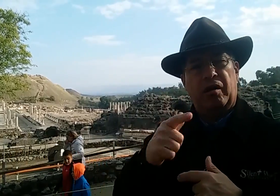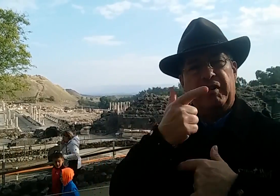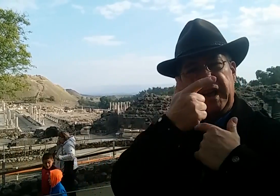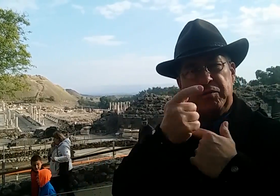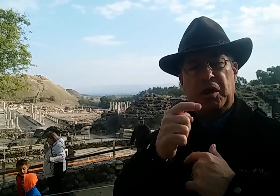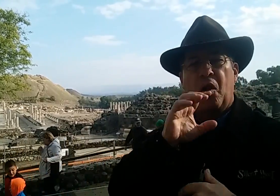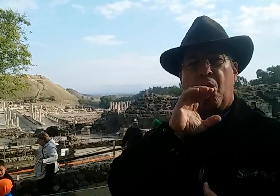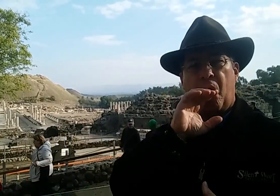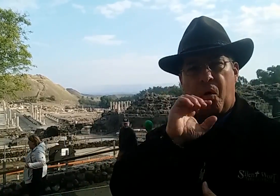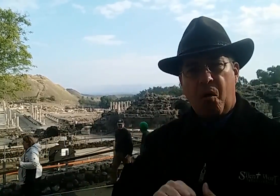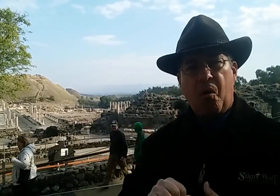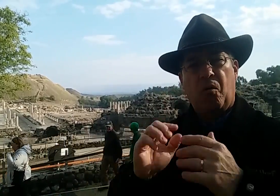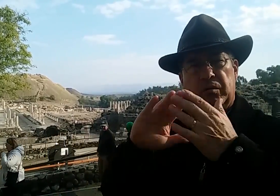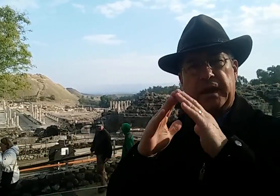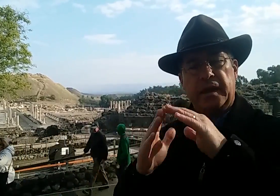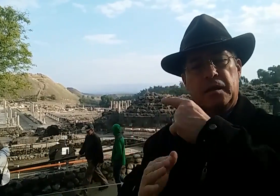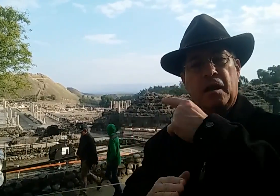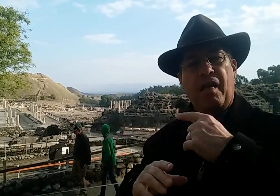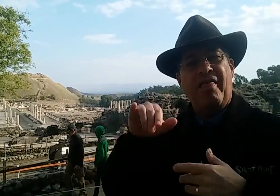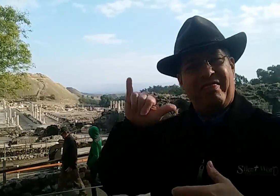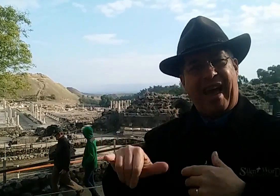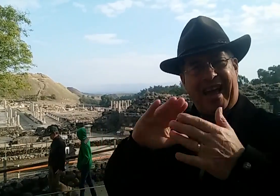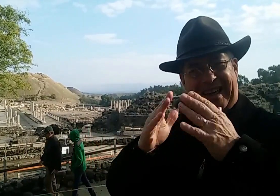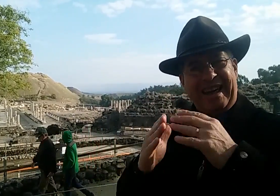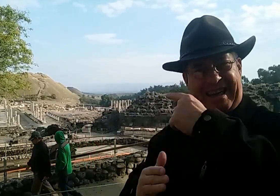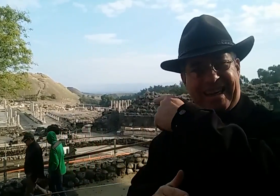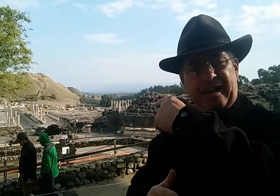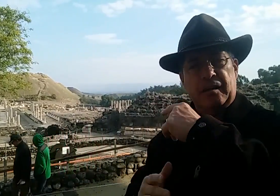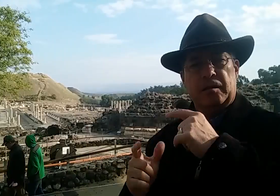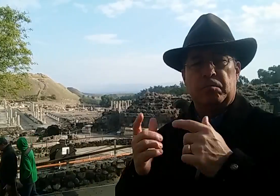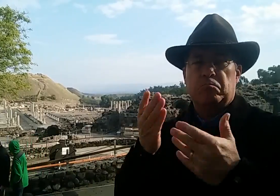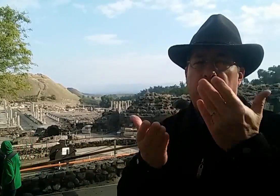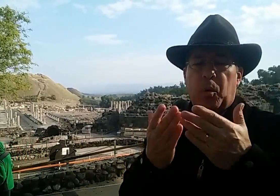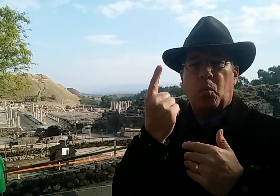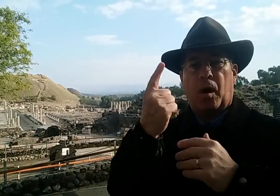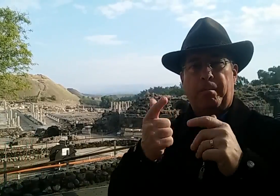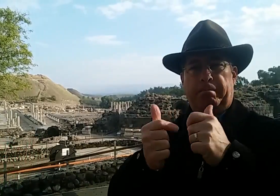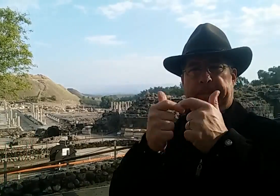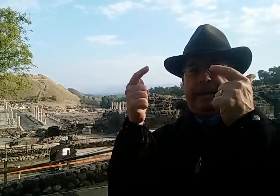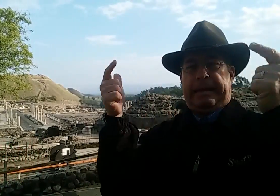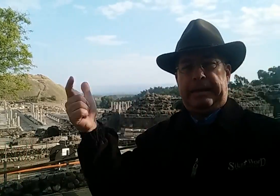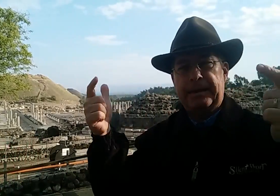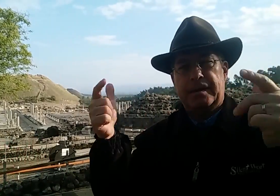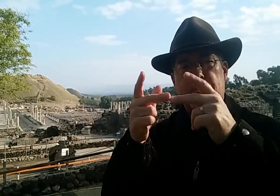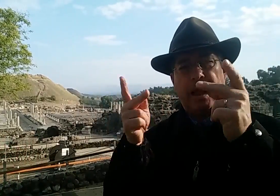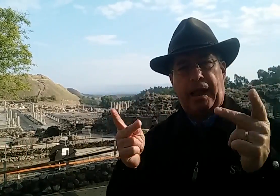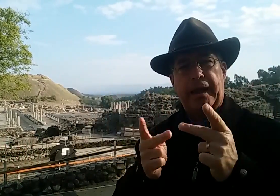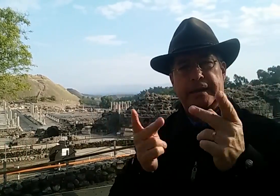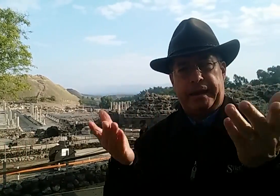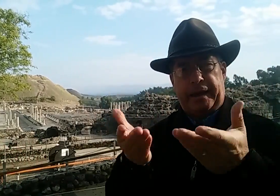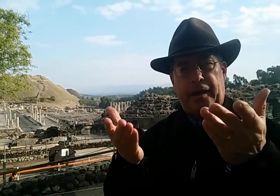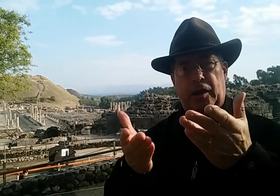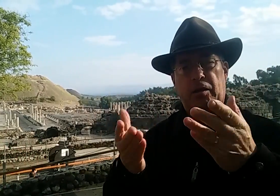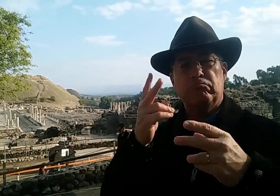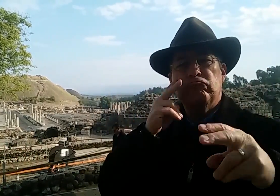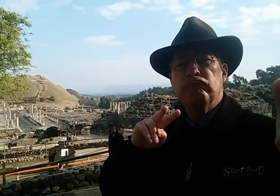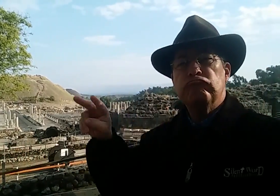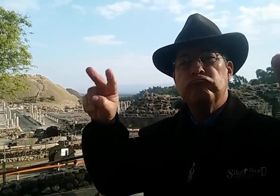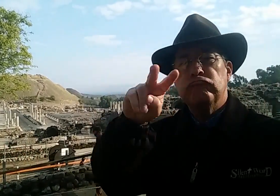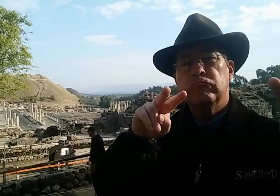So this is the end of Saul's life here at this area. Well, the city is actually one of the largest